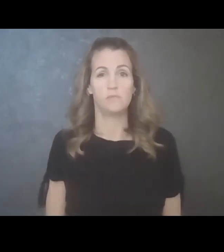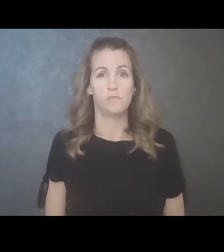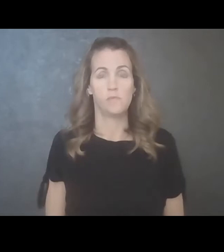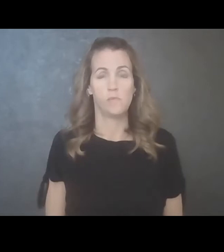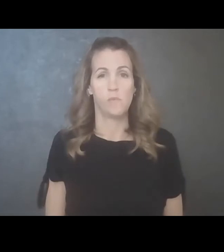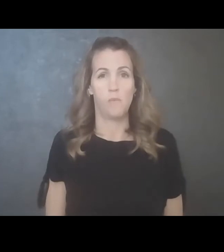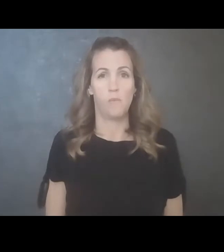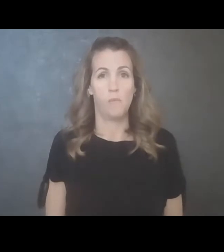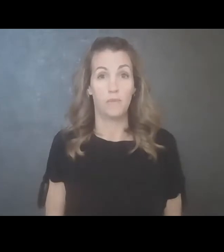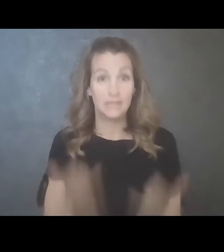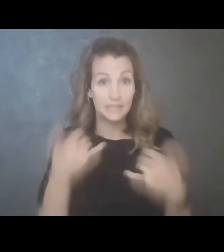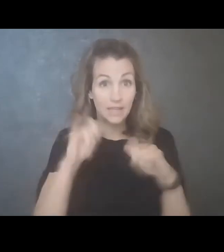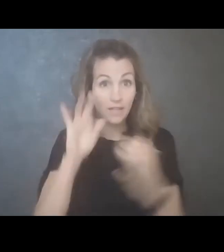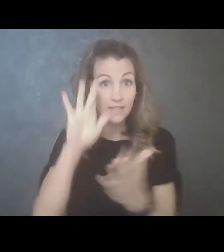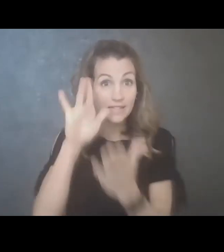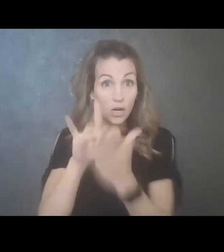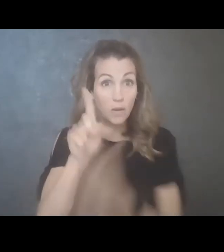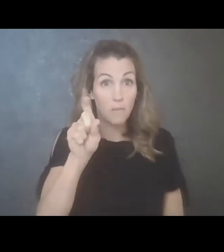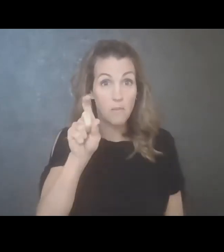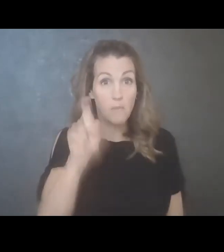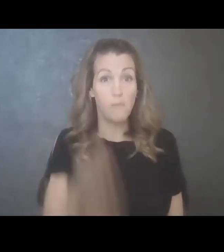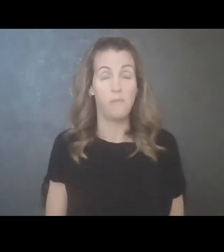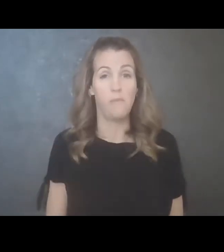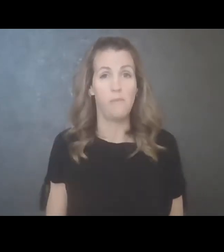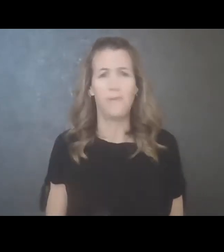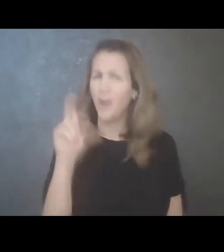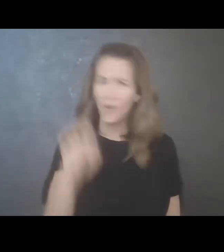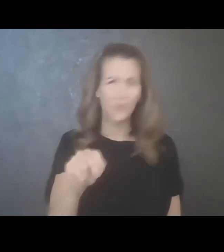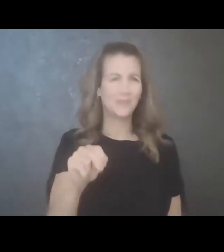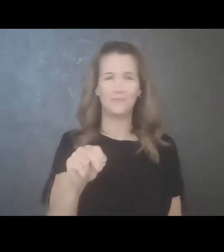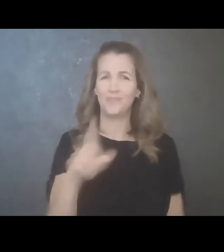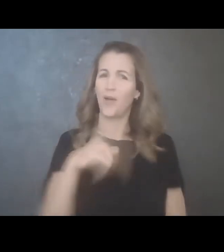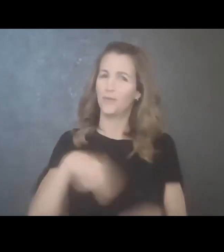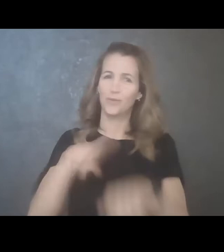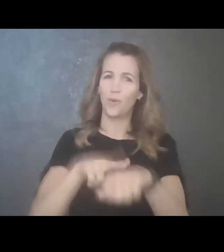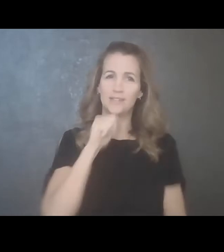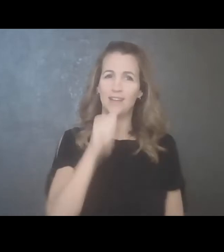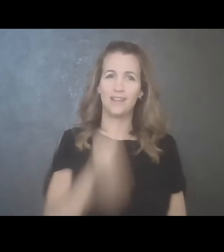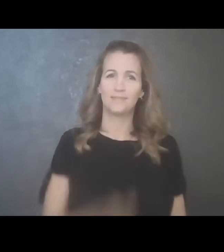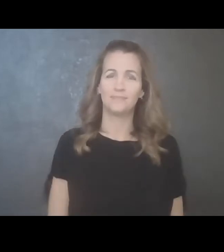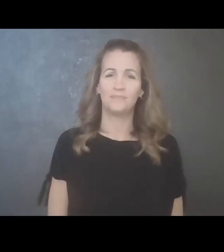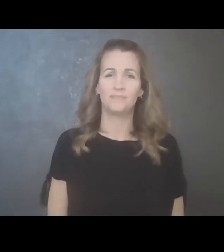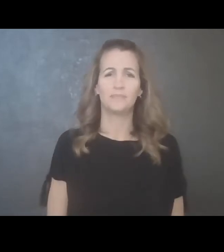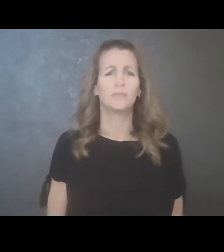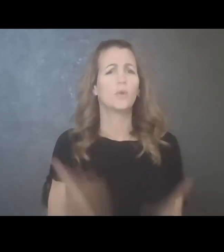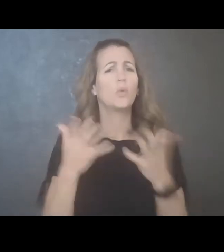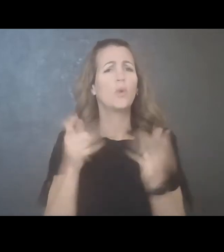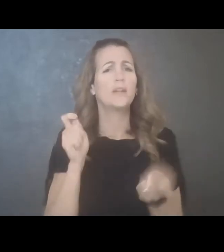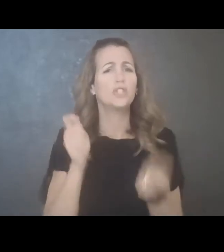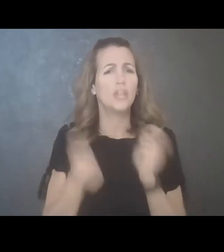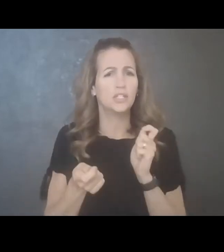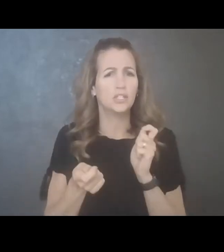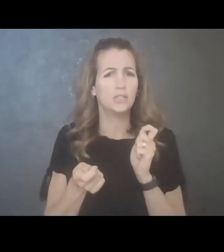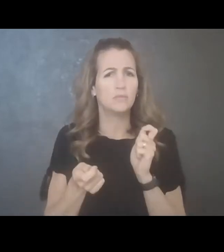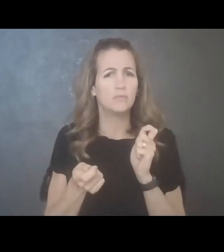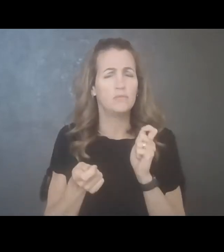Now, is it still in the center? No, of course it's not in the center anymore. But what changed? What changed about